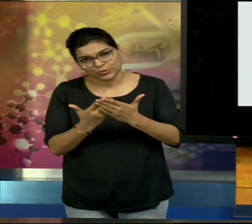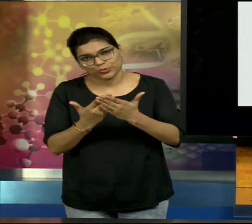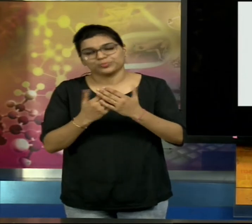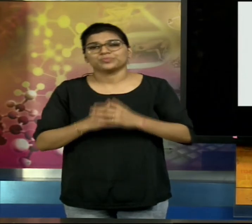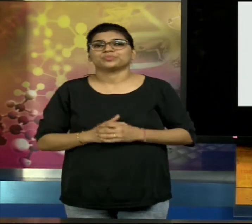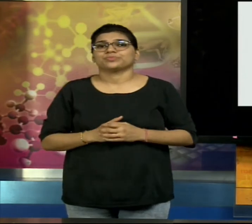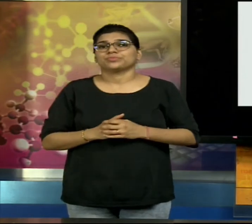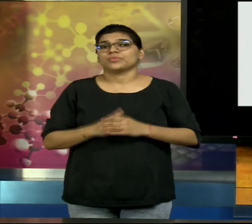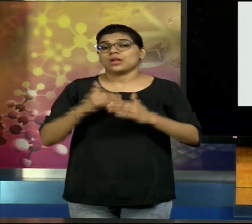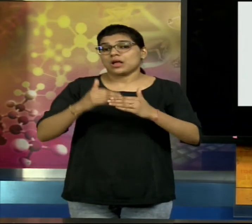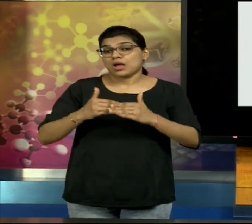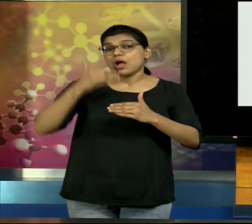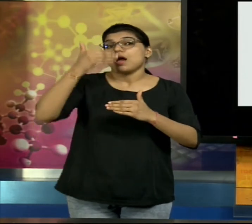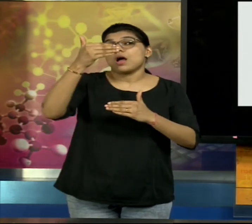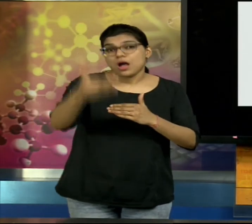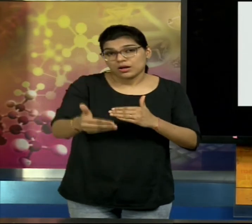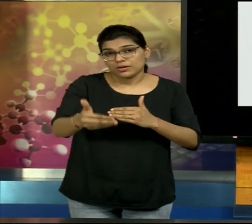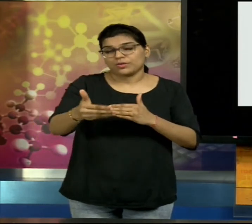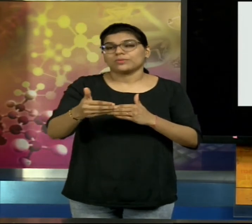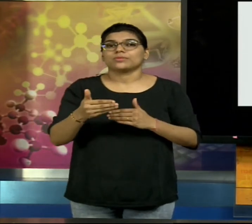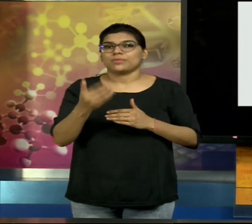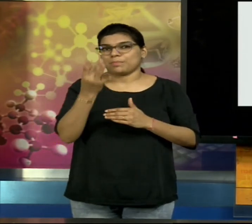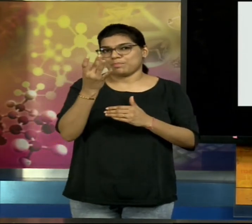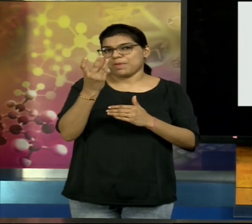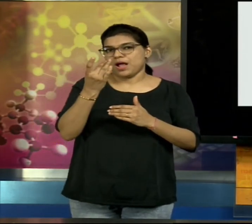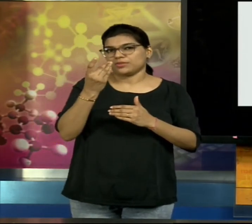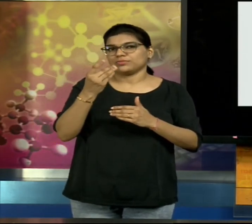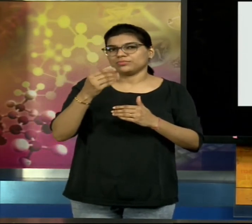Thank you. Just after this